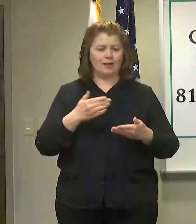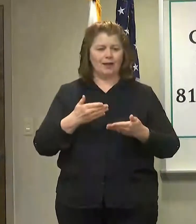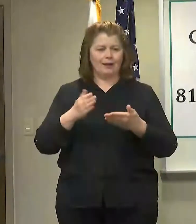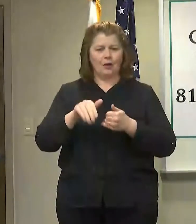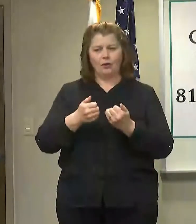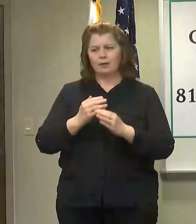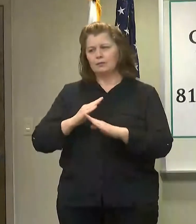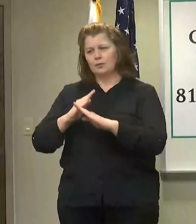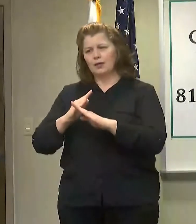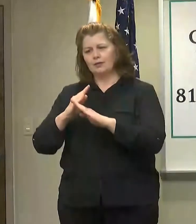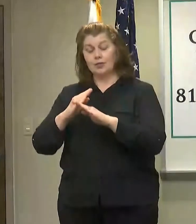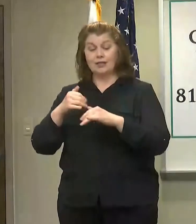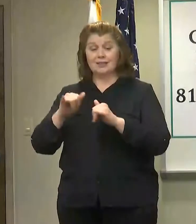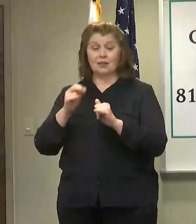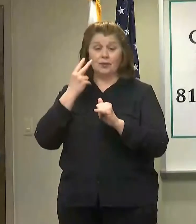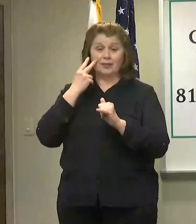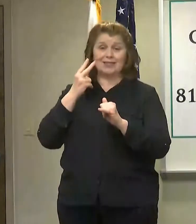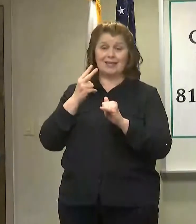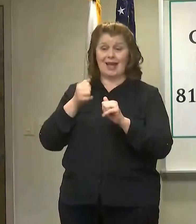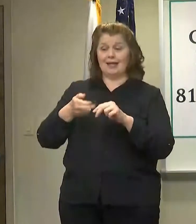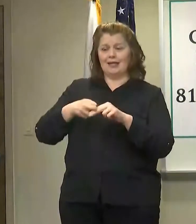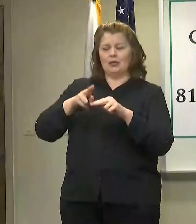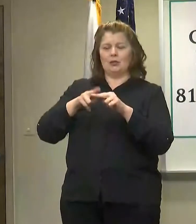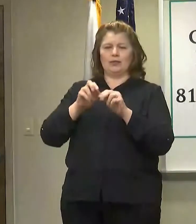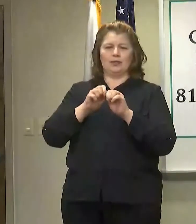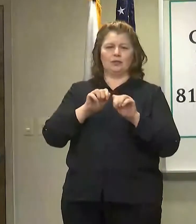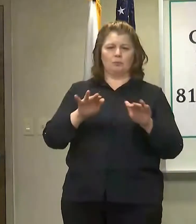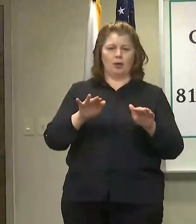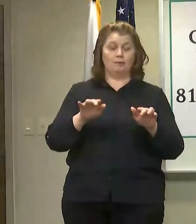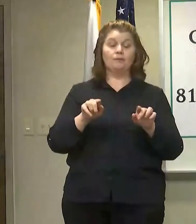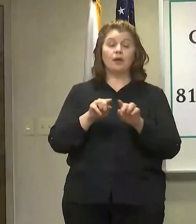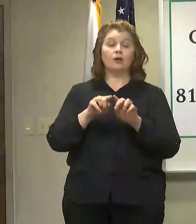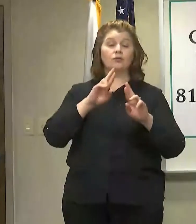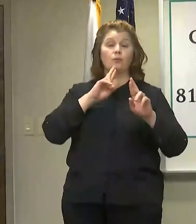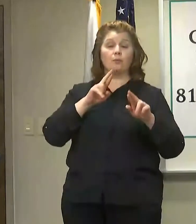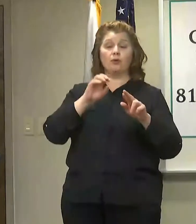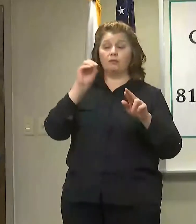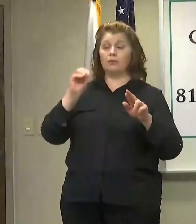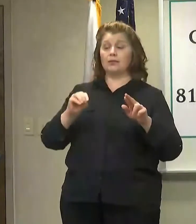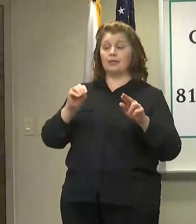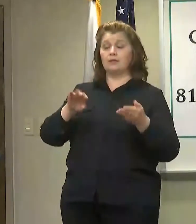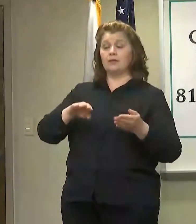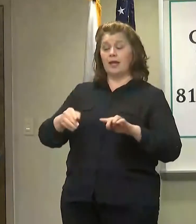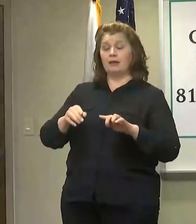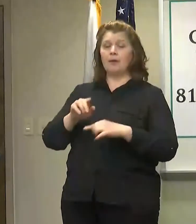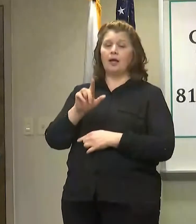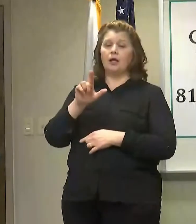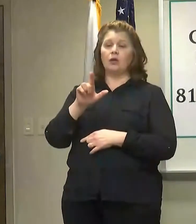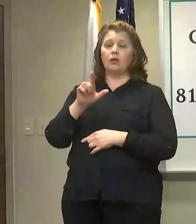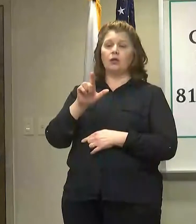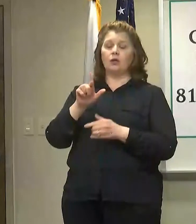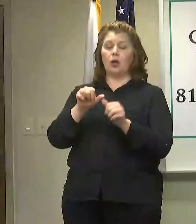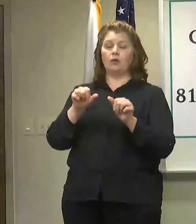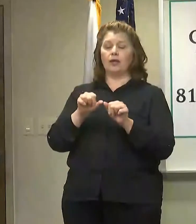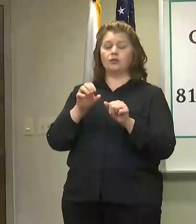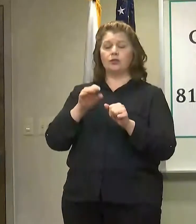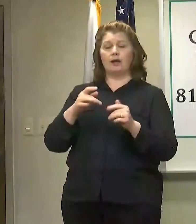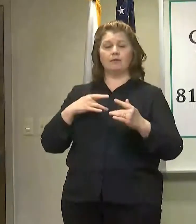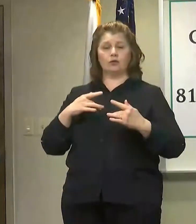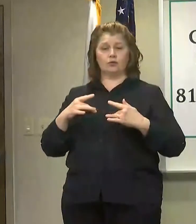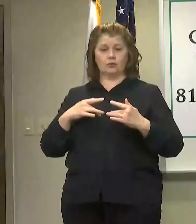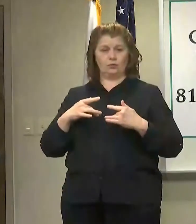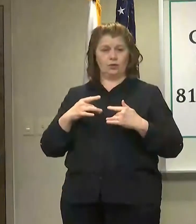place. We also now have a report of percentage of deaths by location of concern. This has been growing because people